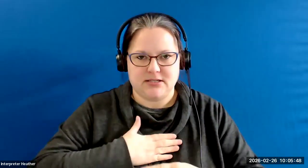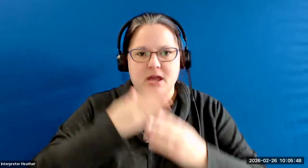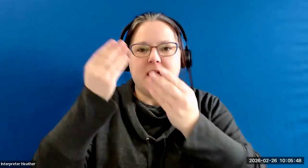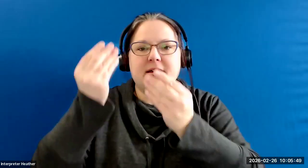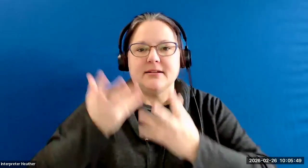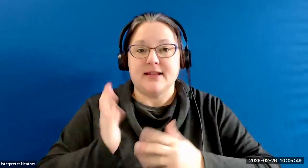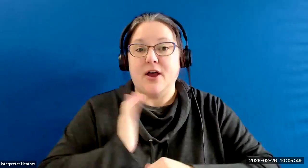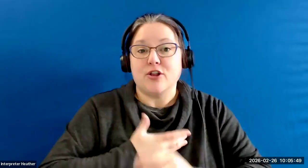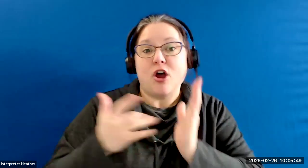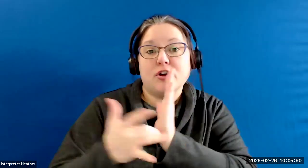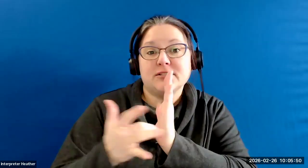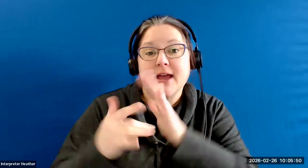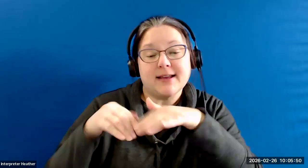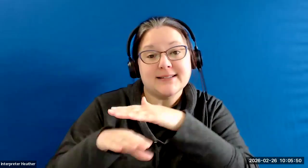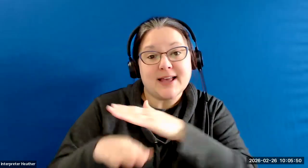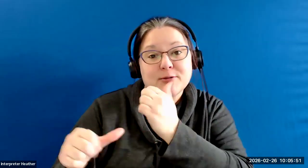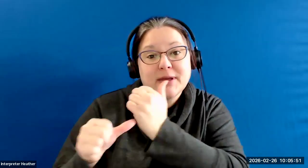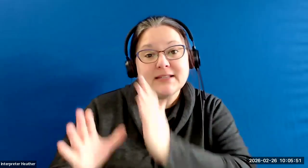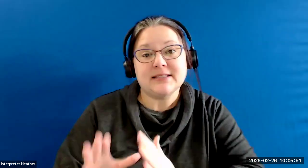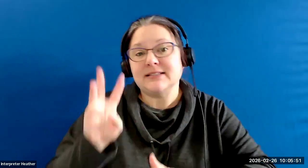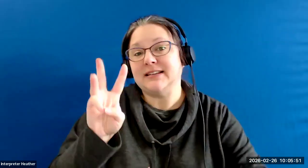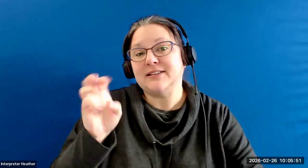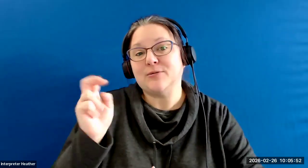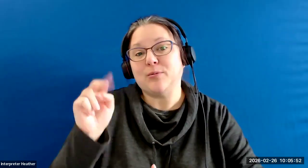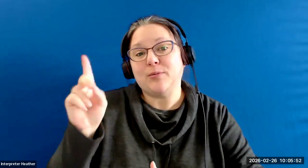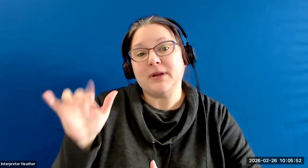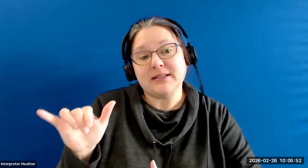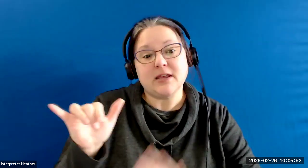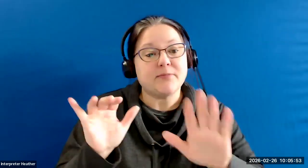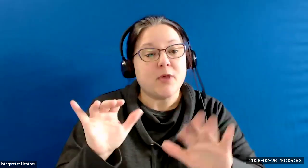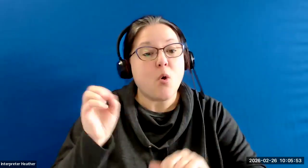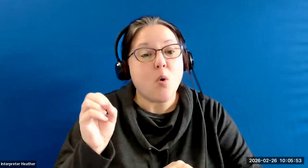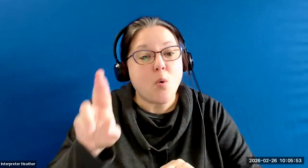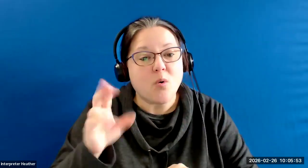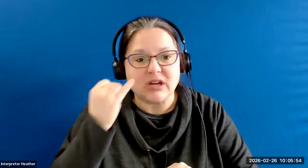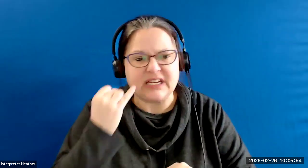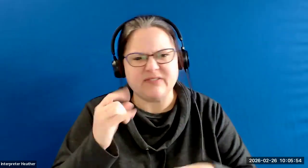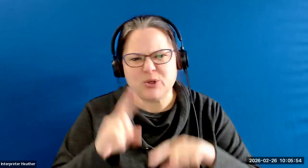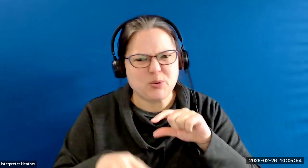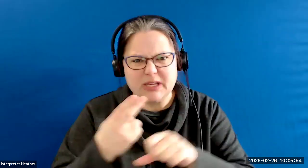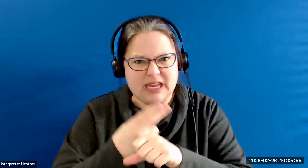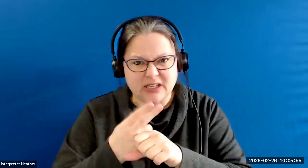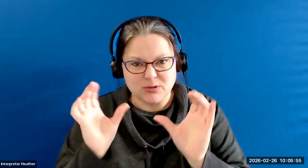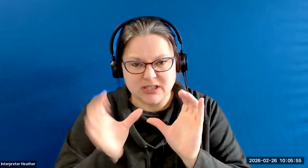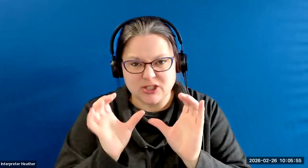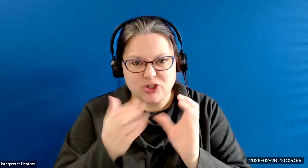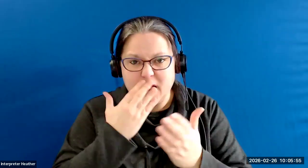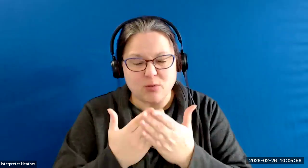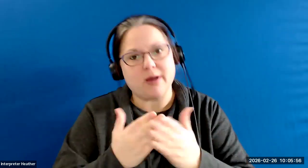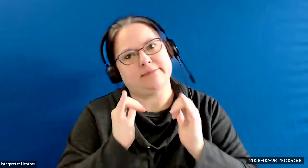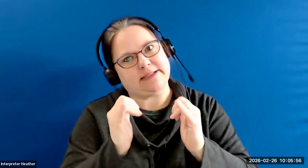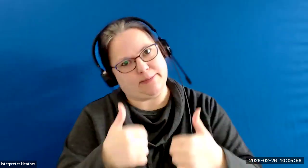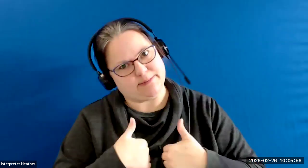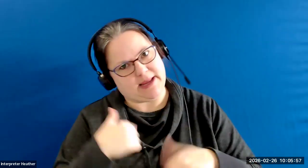tech and accessibility assistant, Wendy Werrick. Or if you can't use the chat, very well like